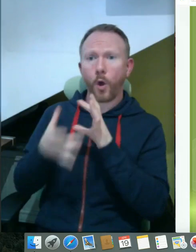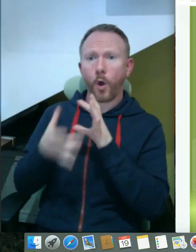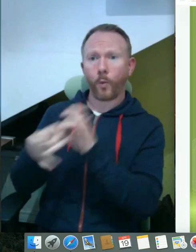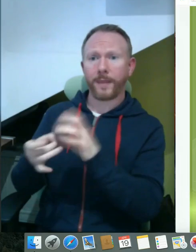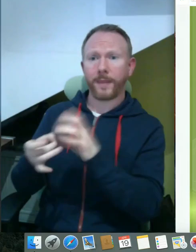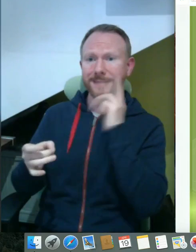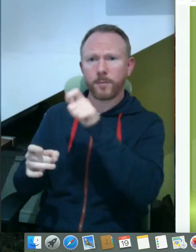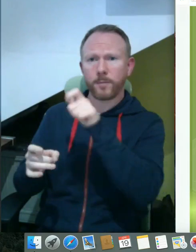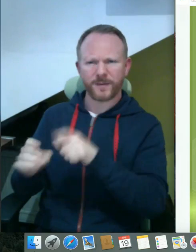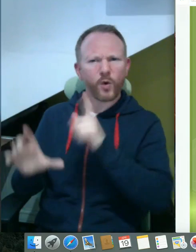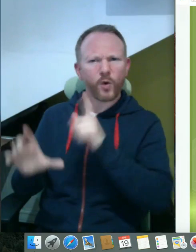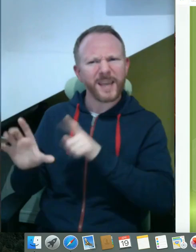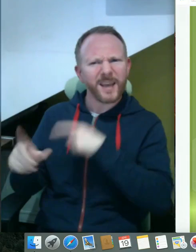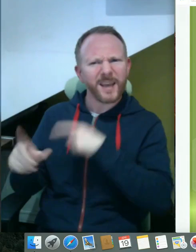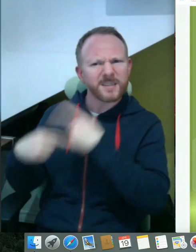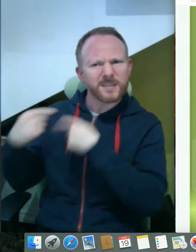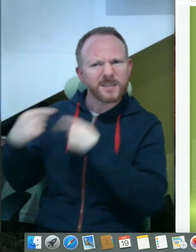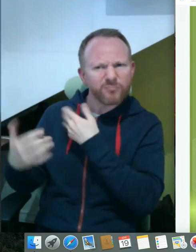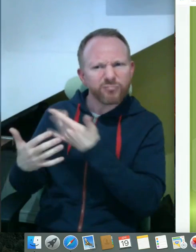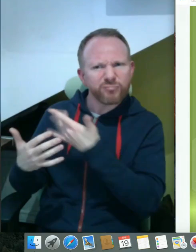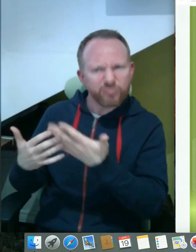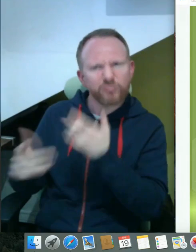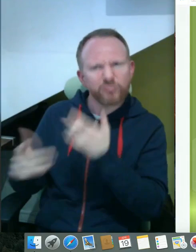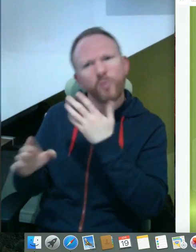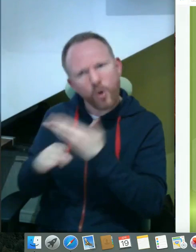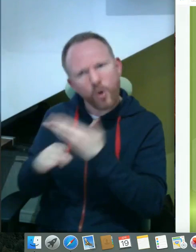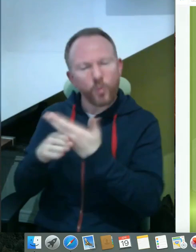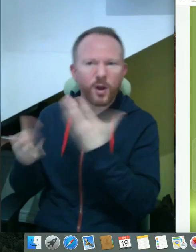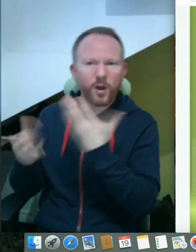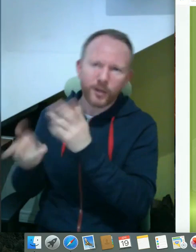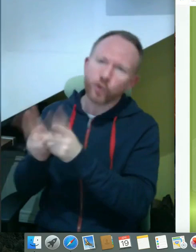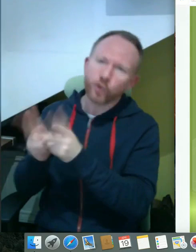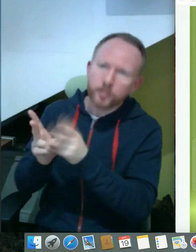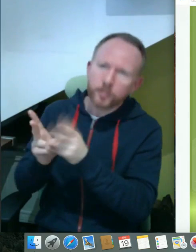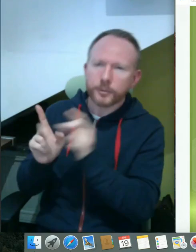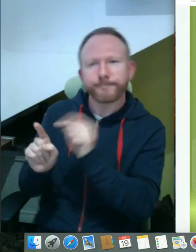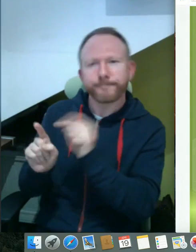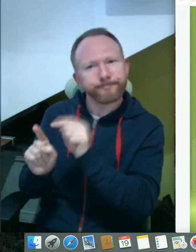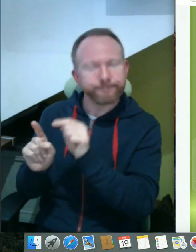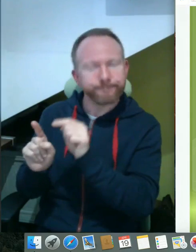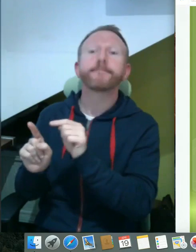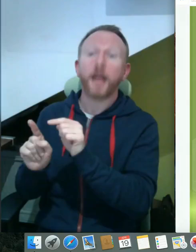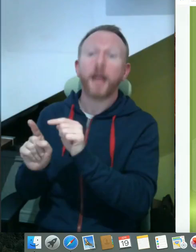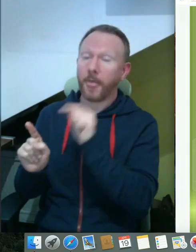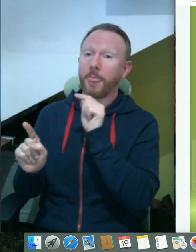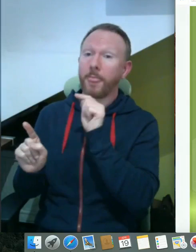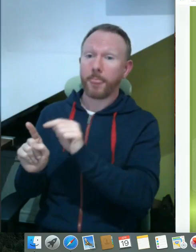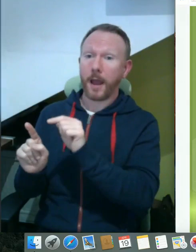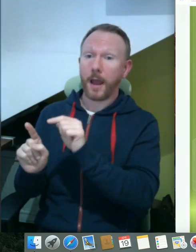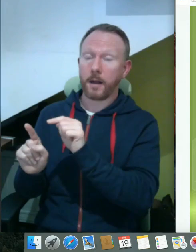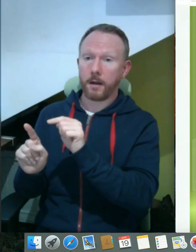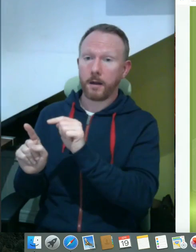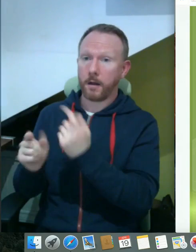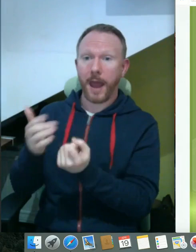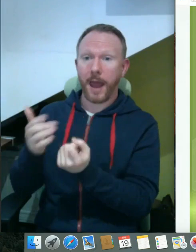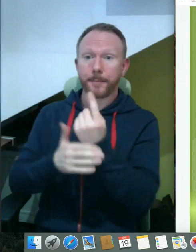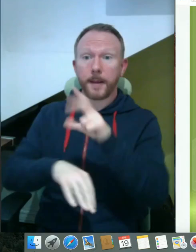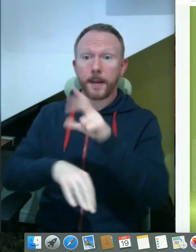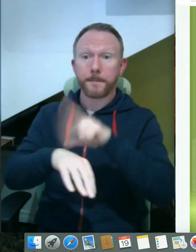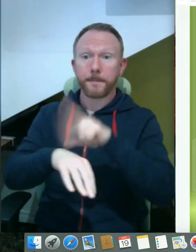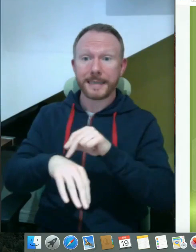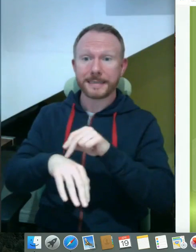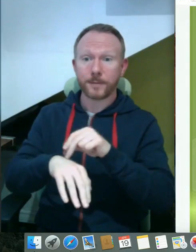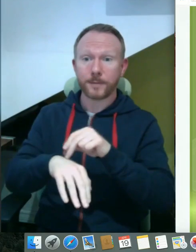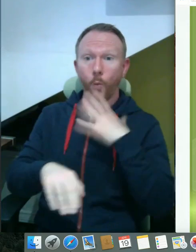years, and was then engaged to interpret between that deaf person at a police interview.